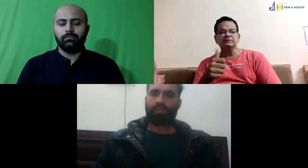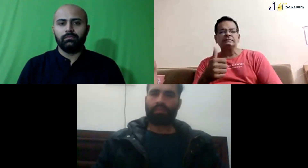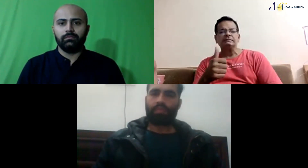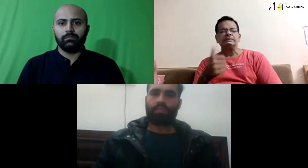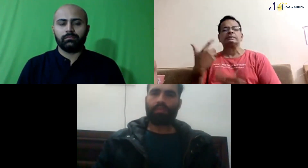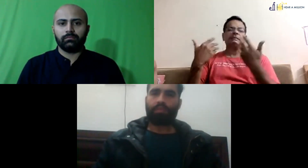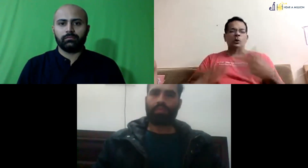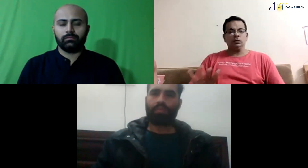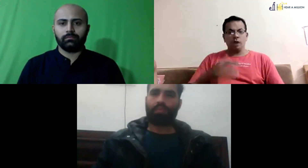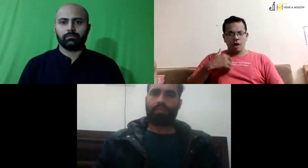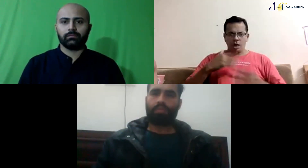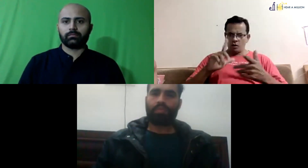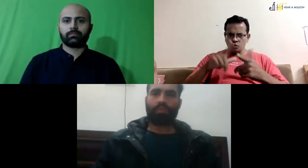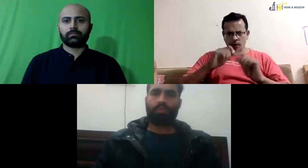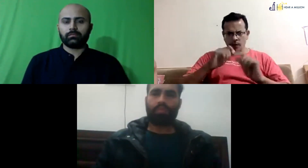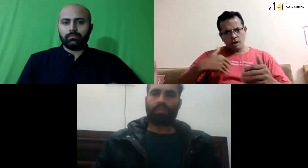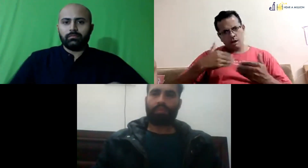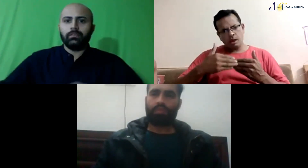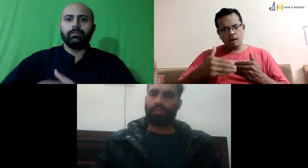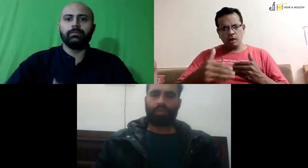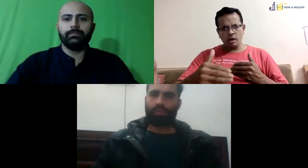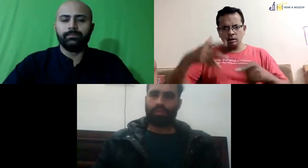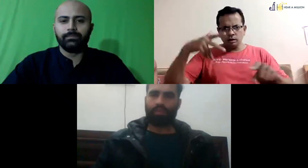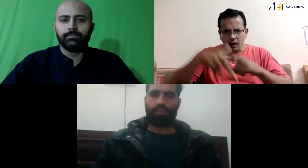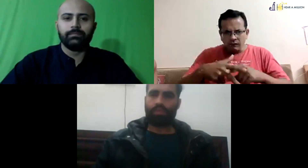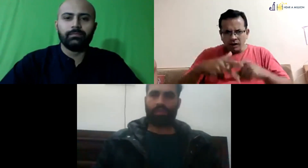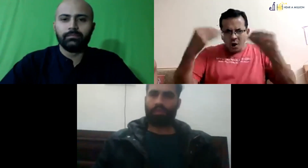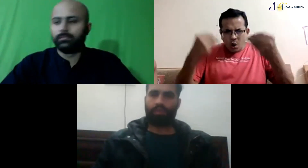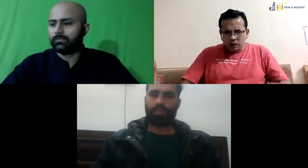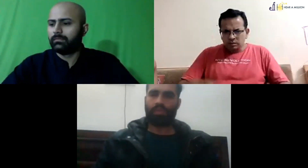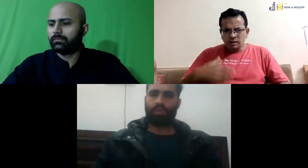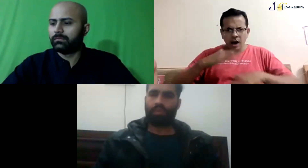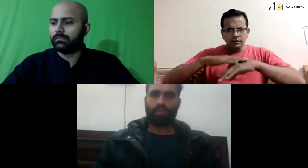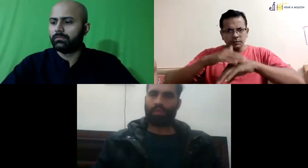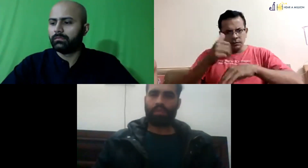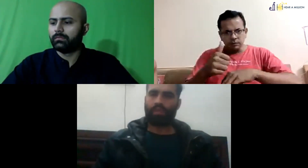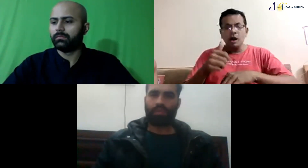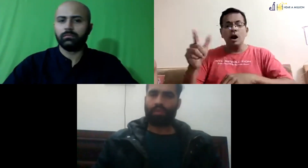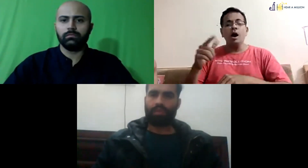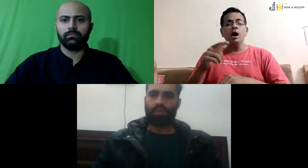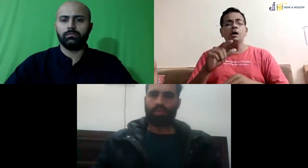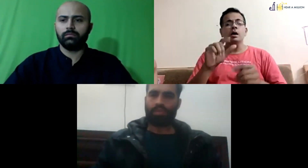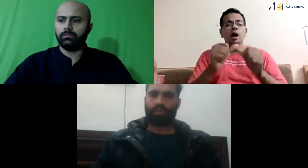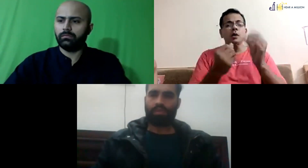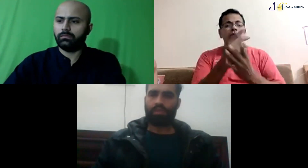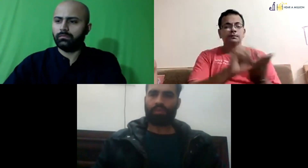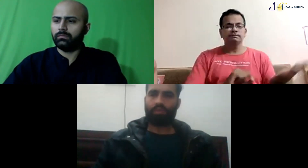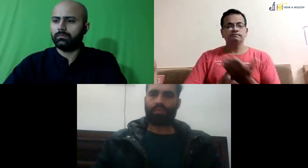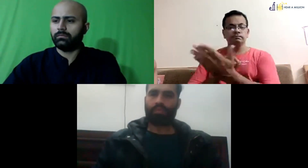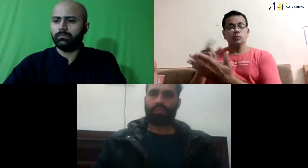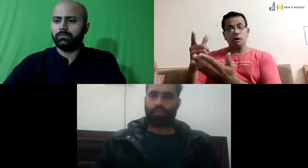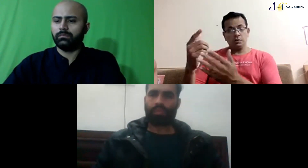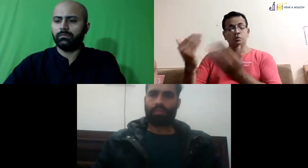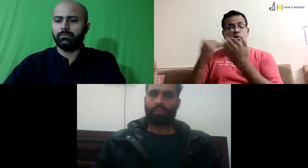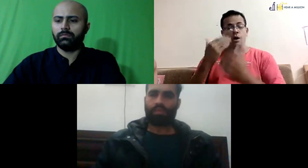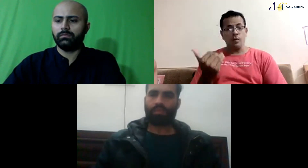they are not helping me. This job is not suitable for me. I will lose. So in that,